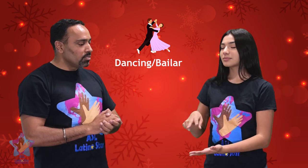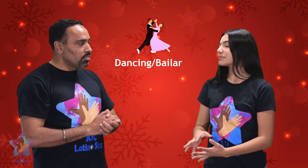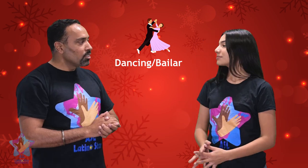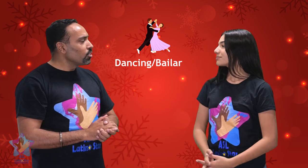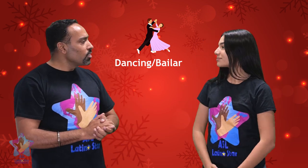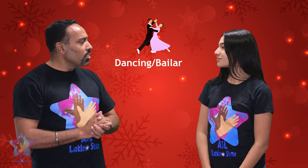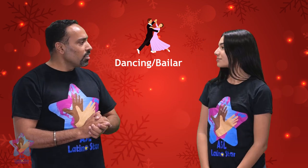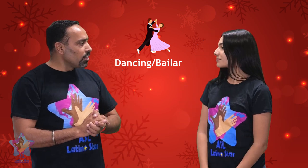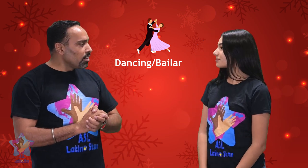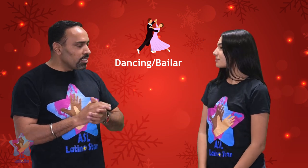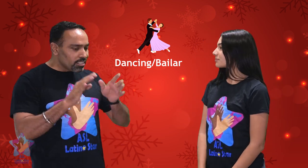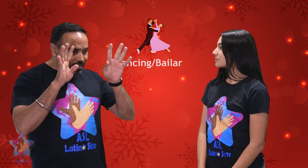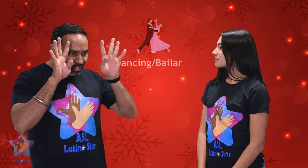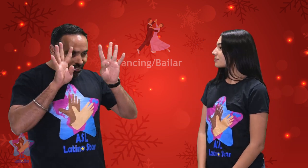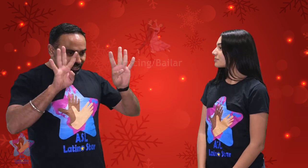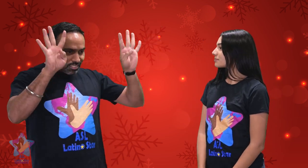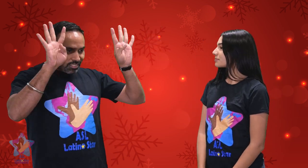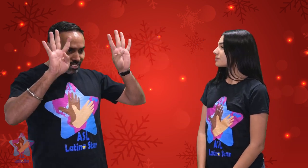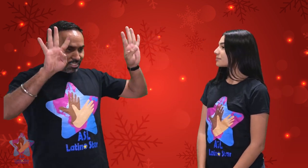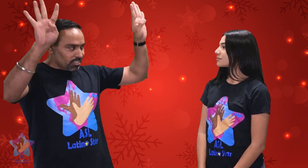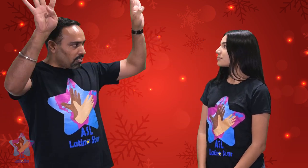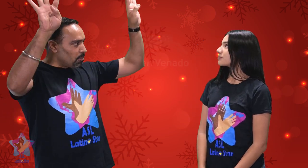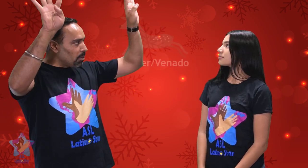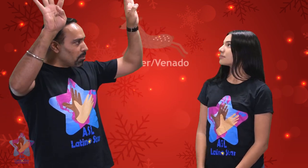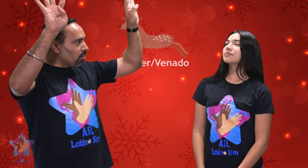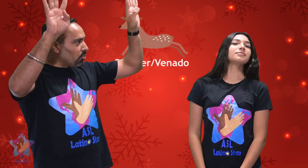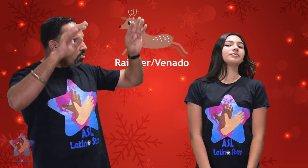You see reindeers and big, big horns.